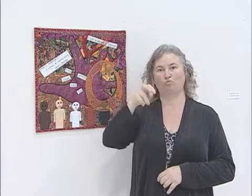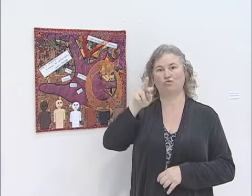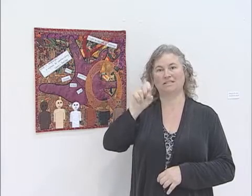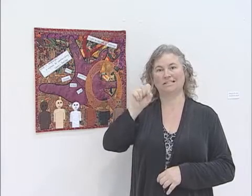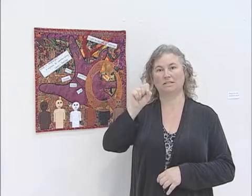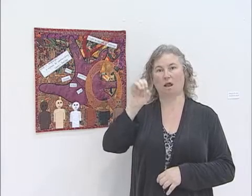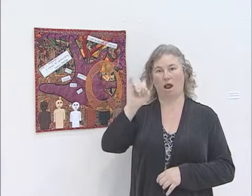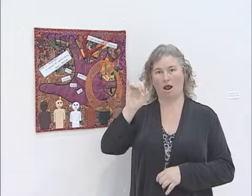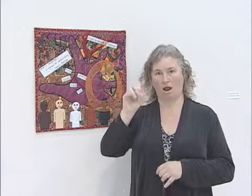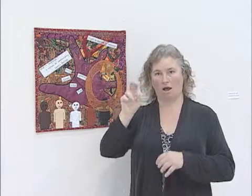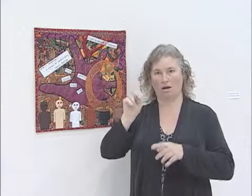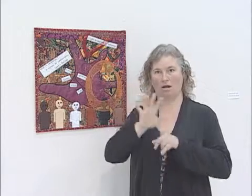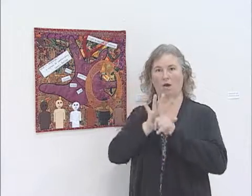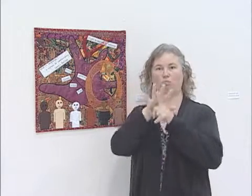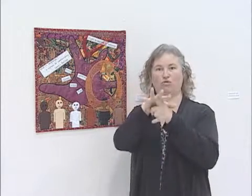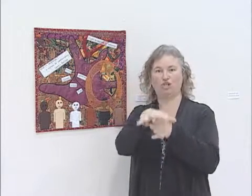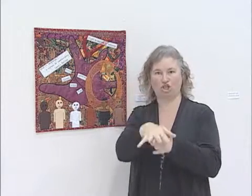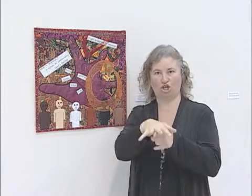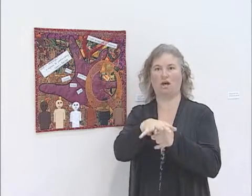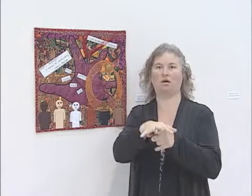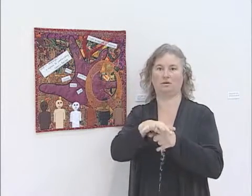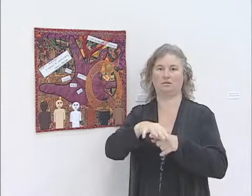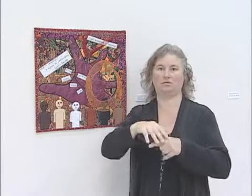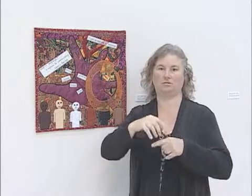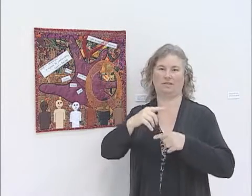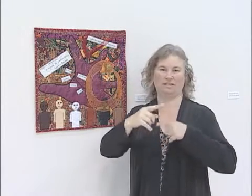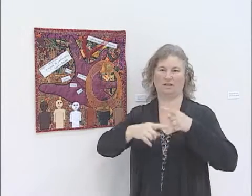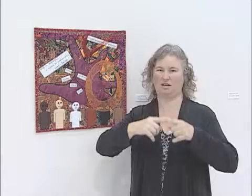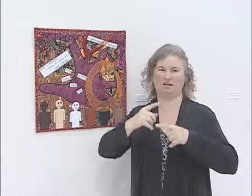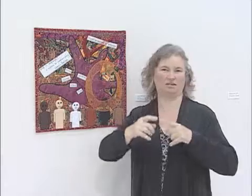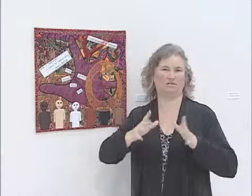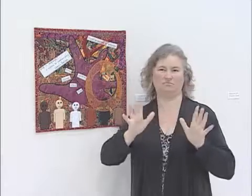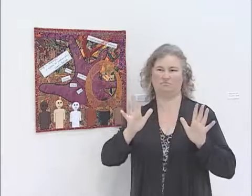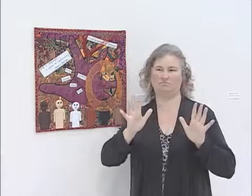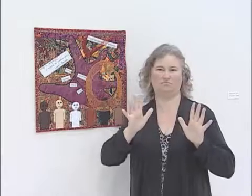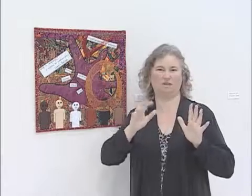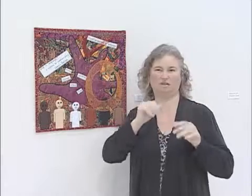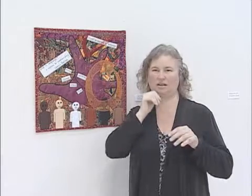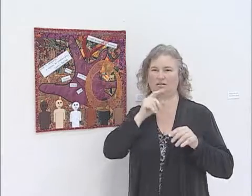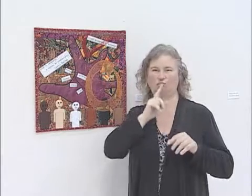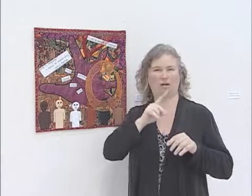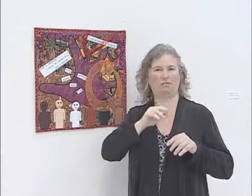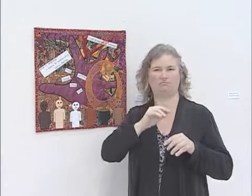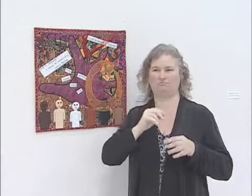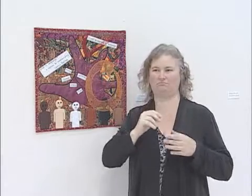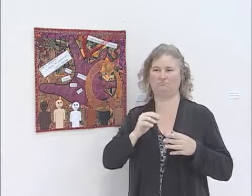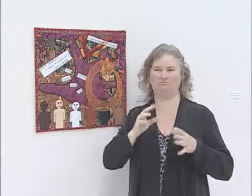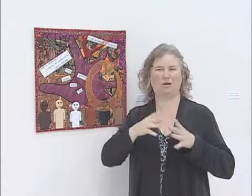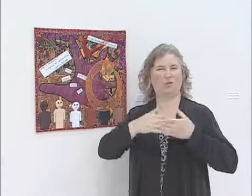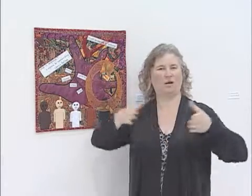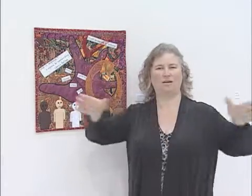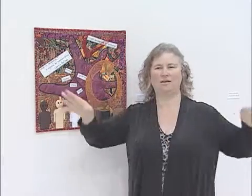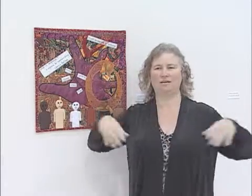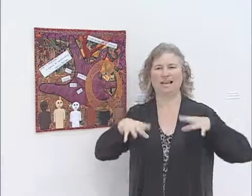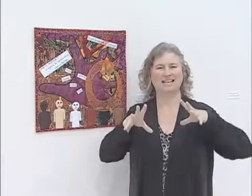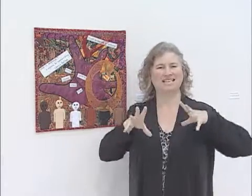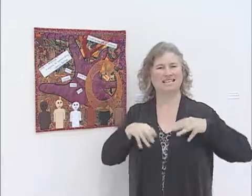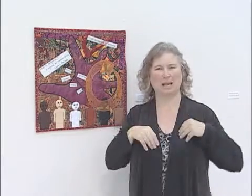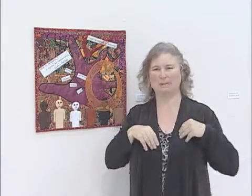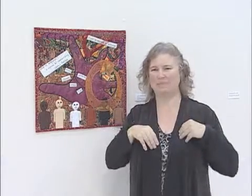This is entitled ASL Oppression. The sign for oppression doesn't seem to be very standard at this time. It's